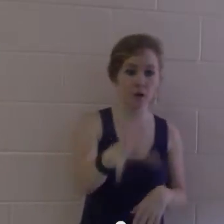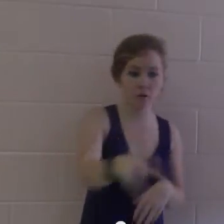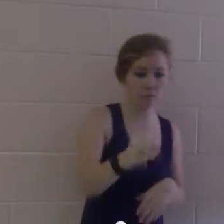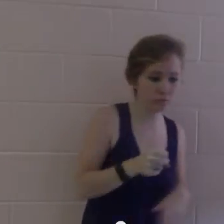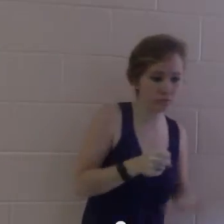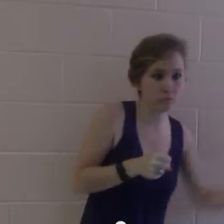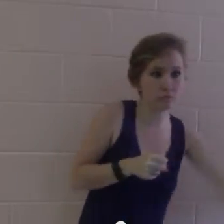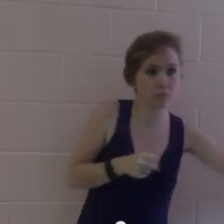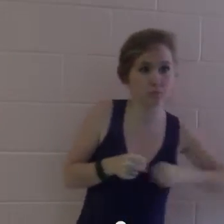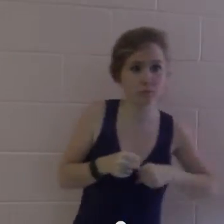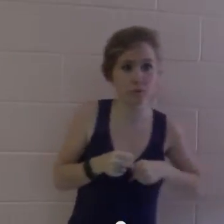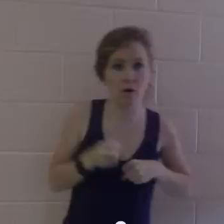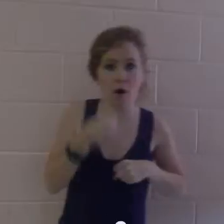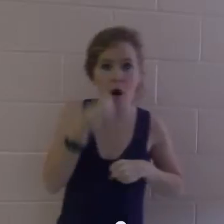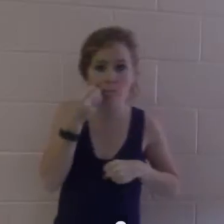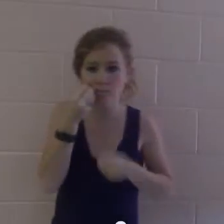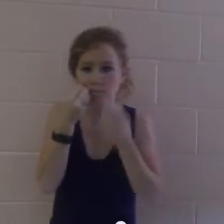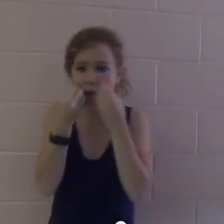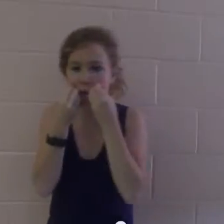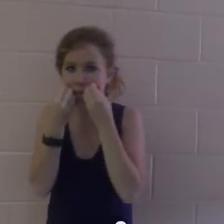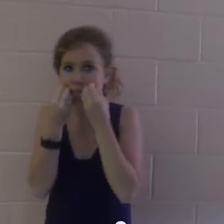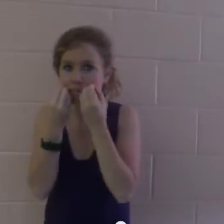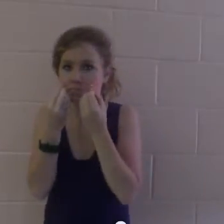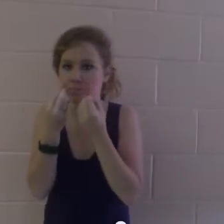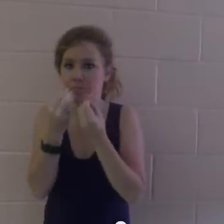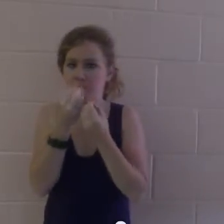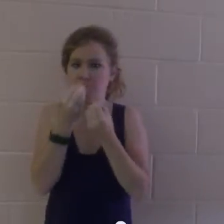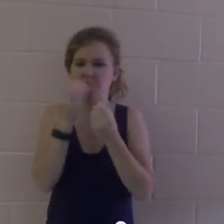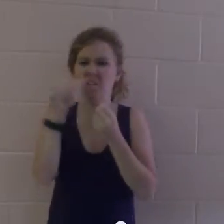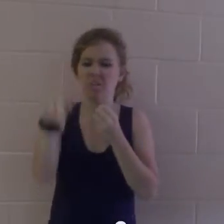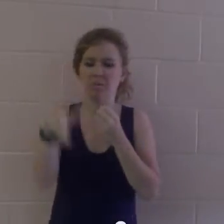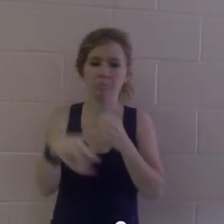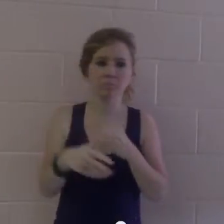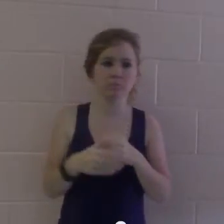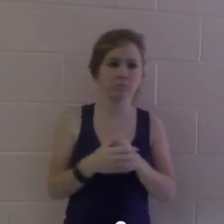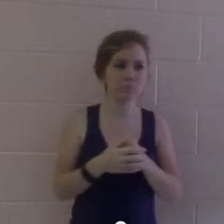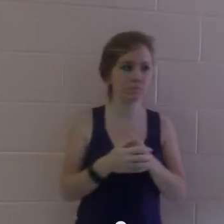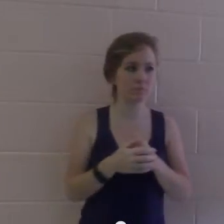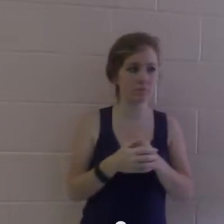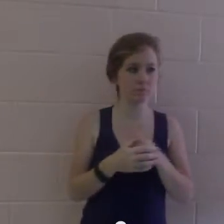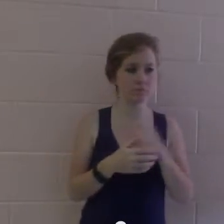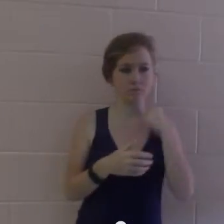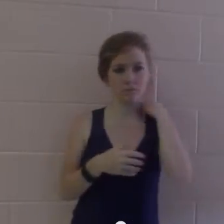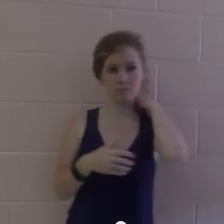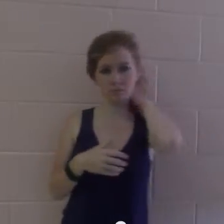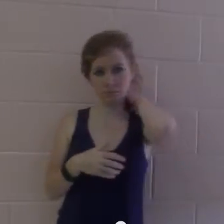food and gathering it all up and storing it in their jaw.